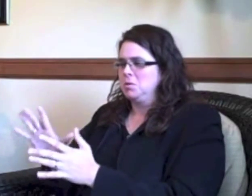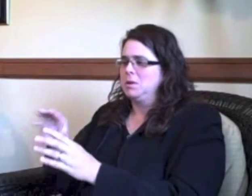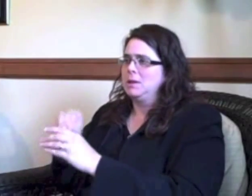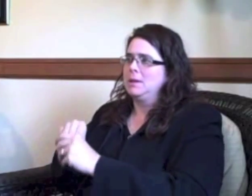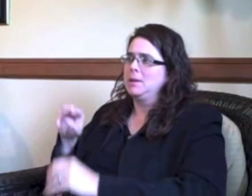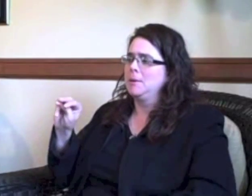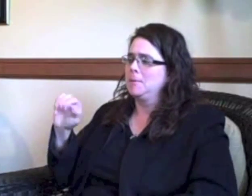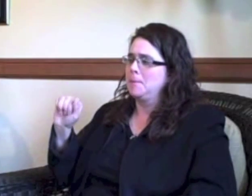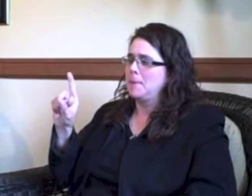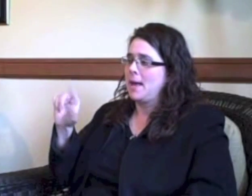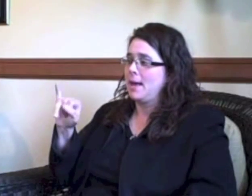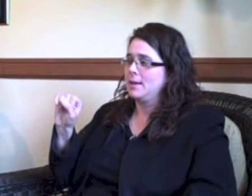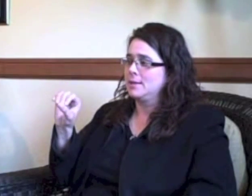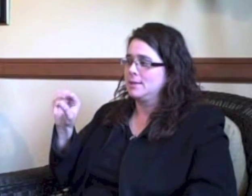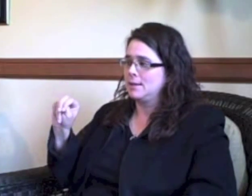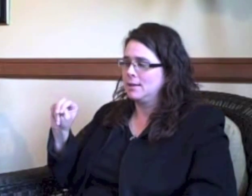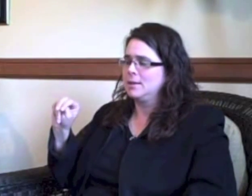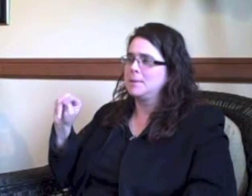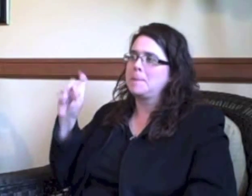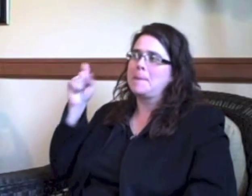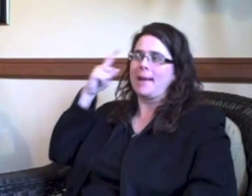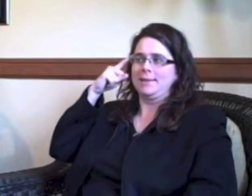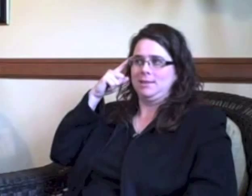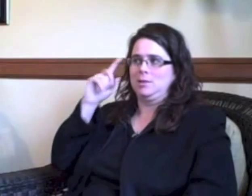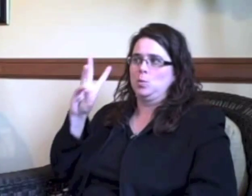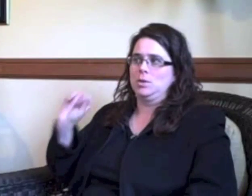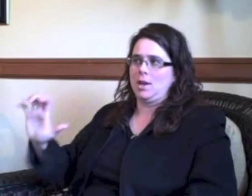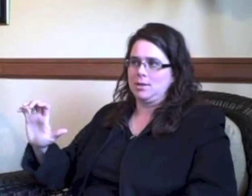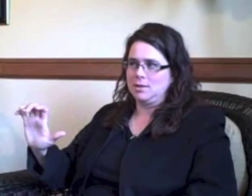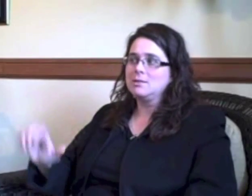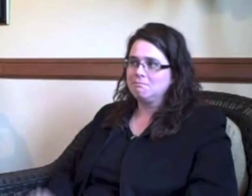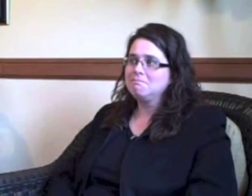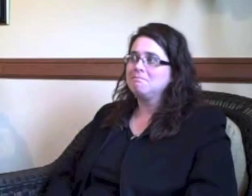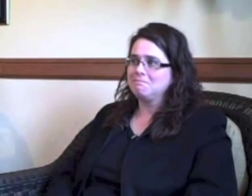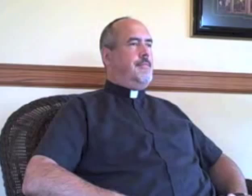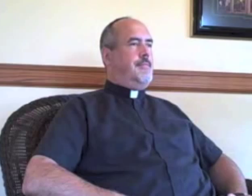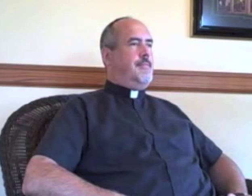interpreter in Madison, Wisconsin.